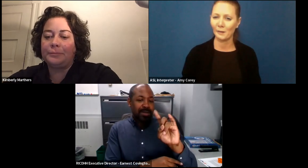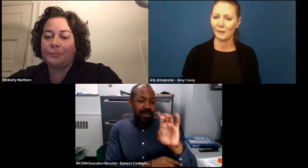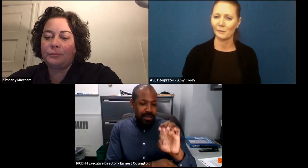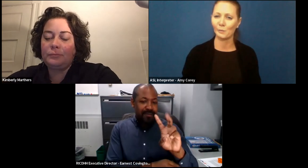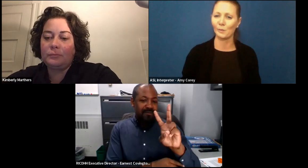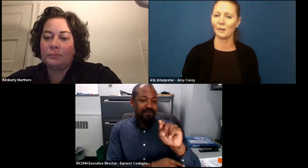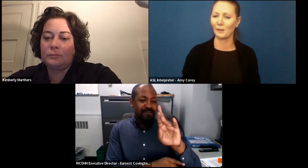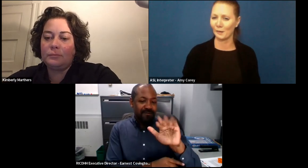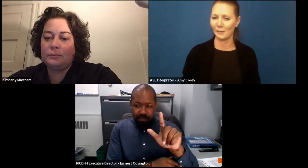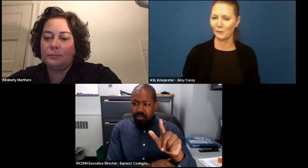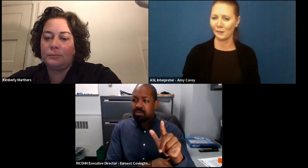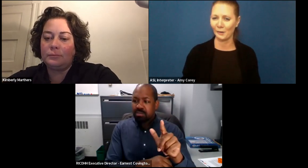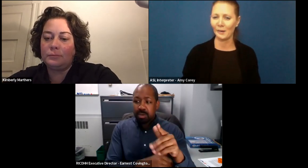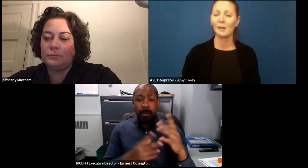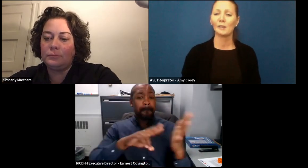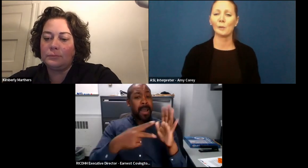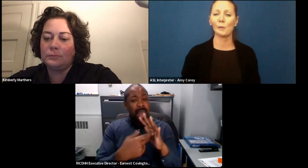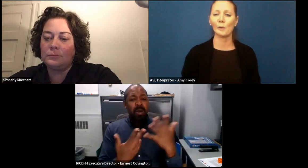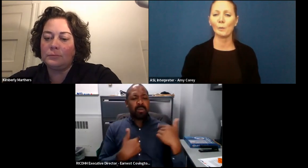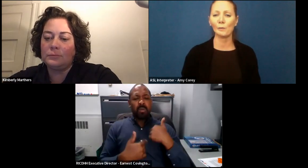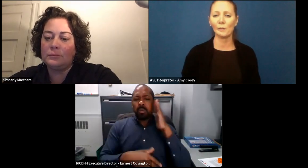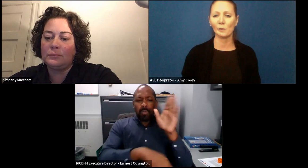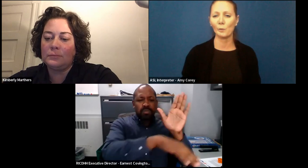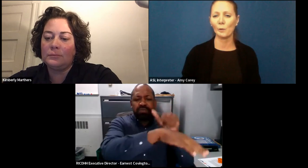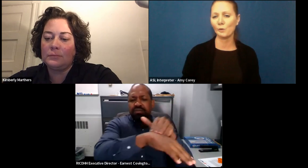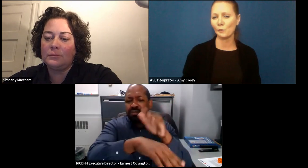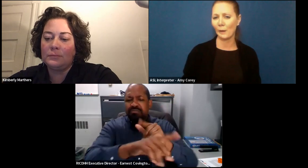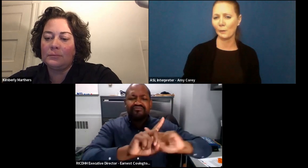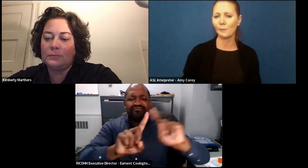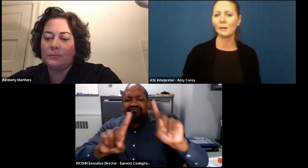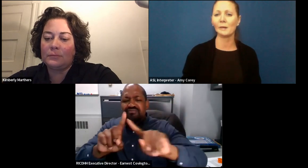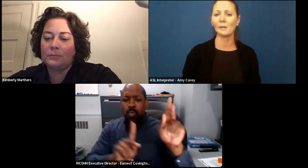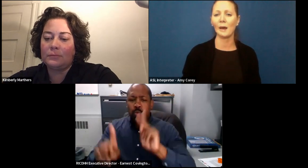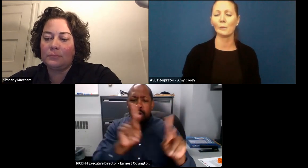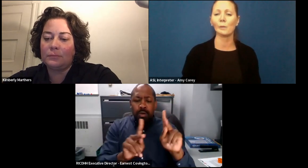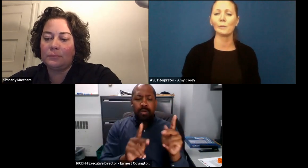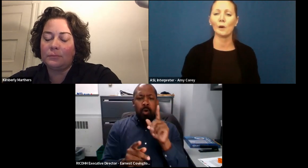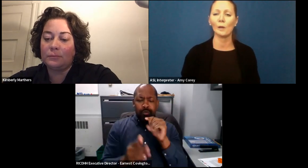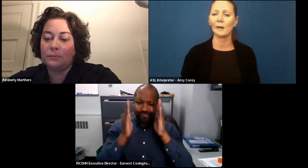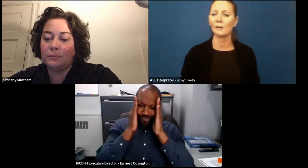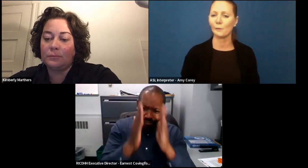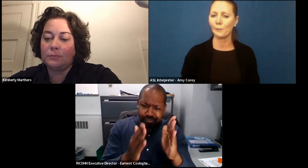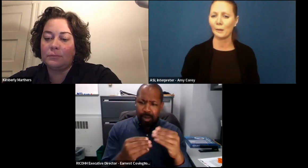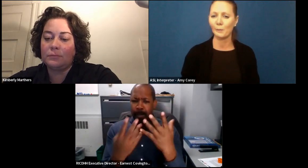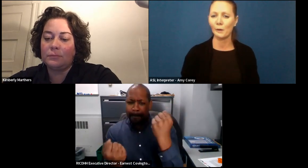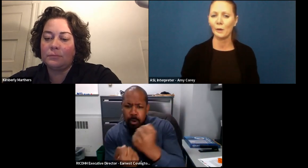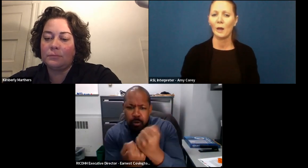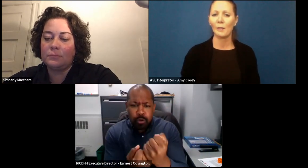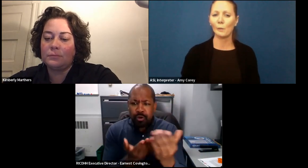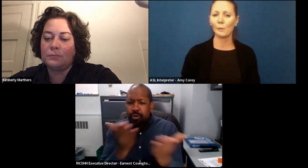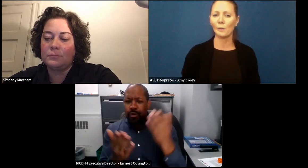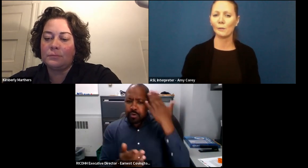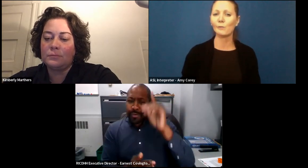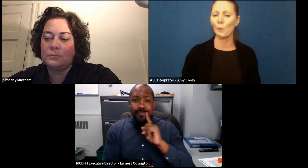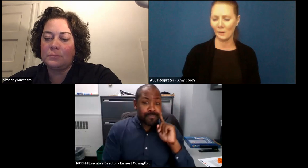ocean because we love it and we're near it. So we are hoping for this ocean viral, meaning that we will be calling on different people